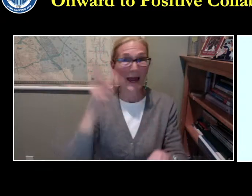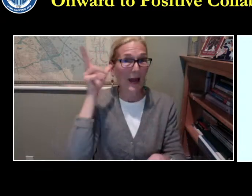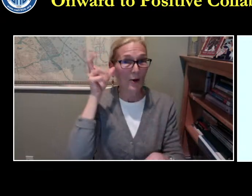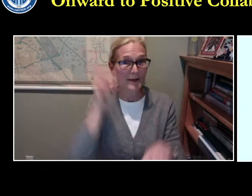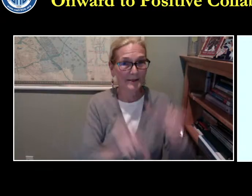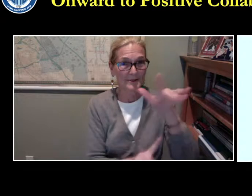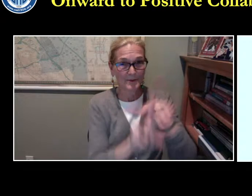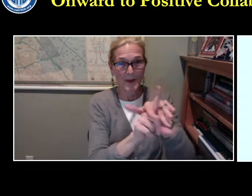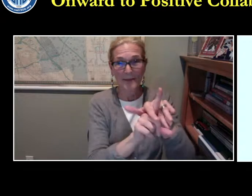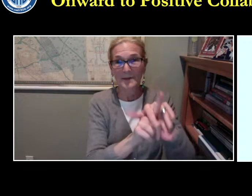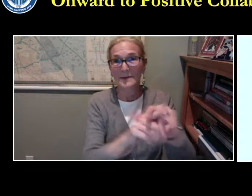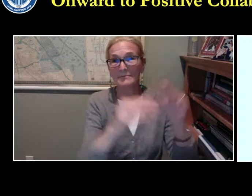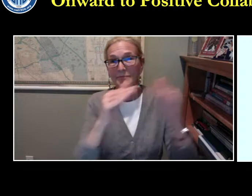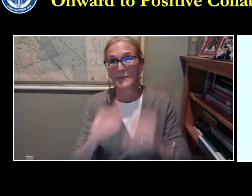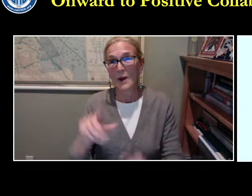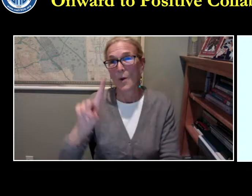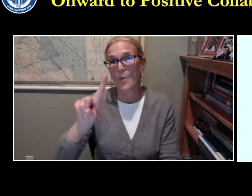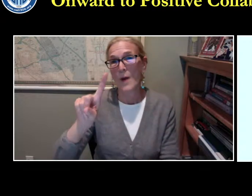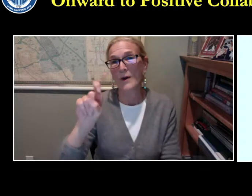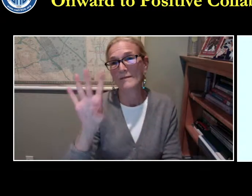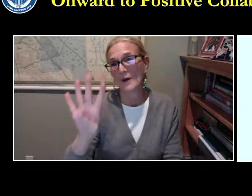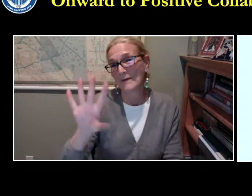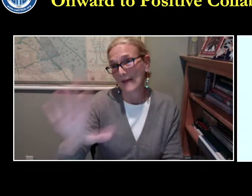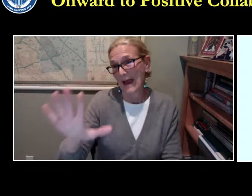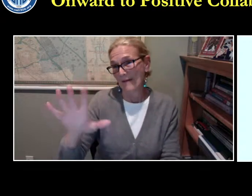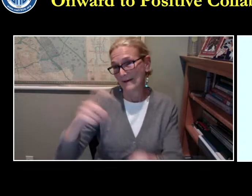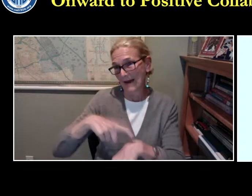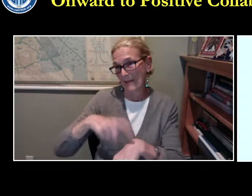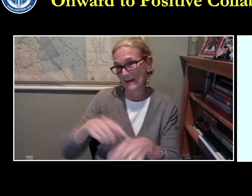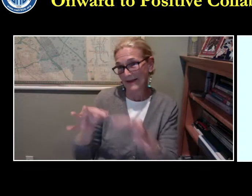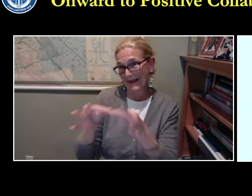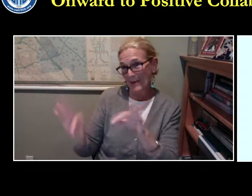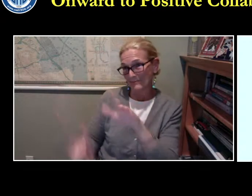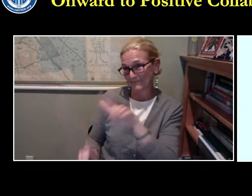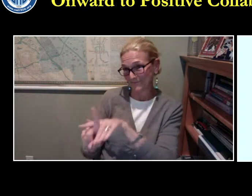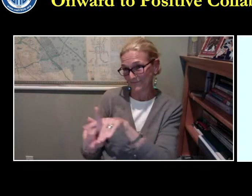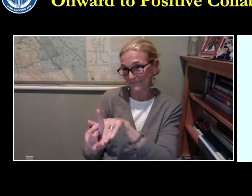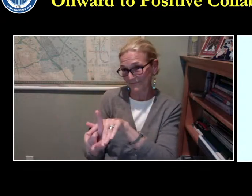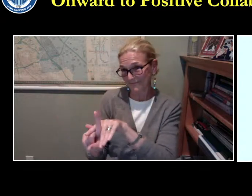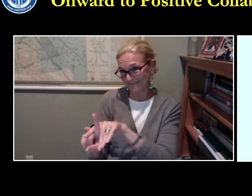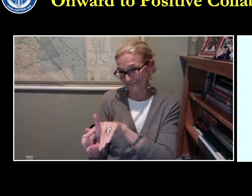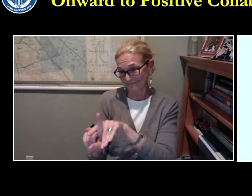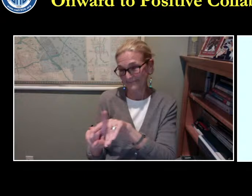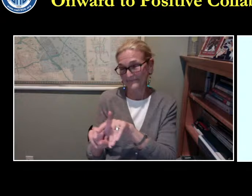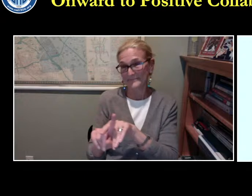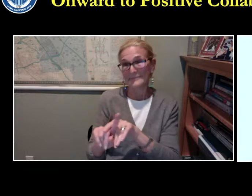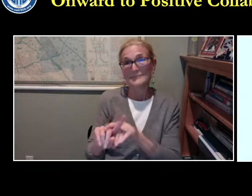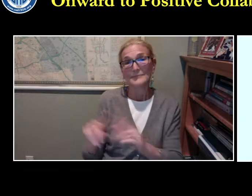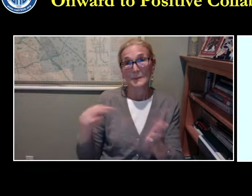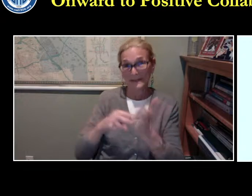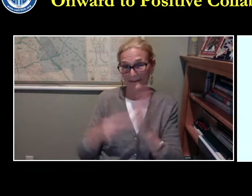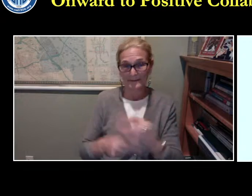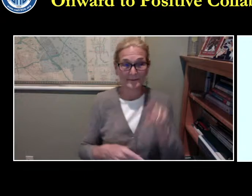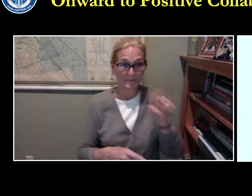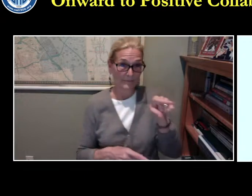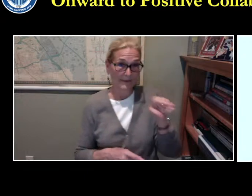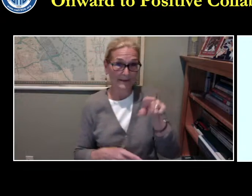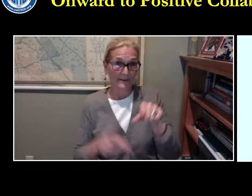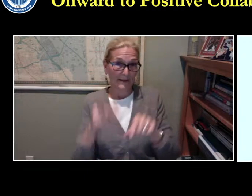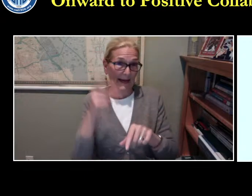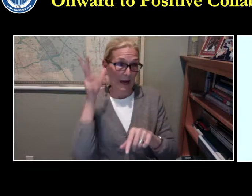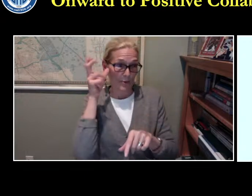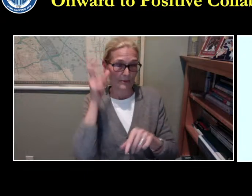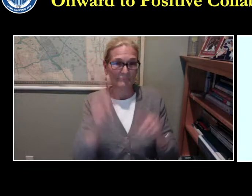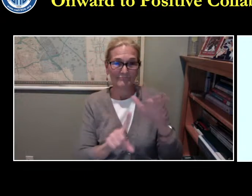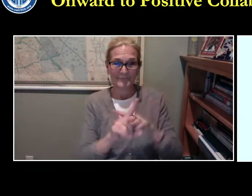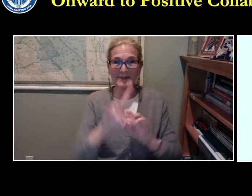frequency count shows 535 times the use of the word hearing with 145 times the use of the word